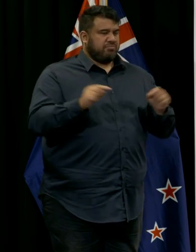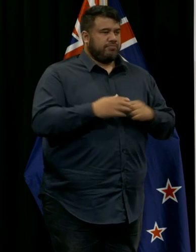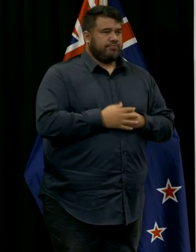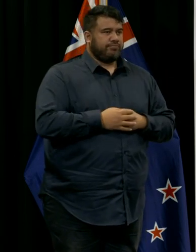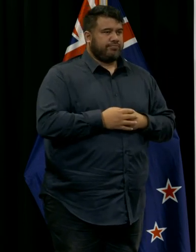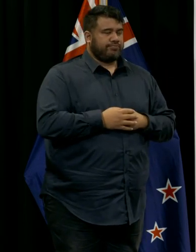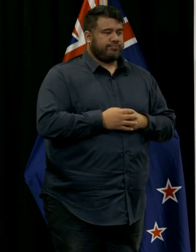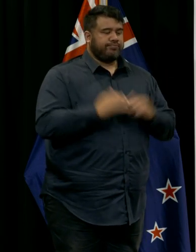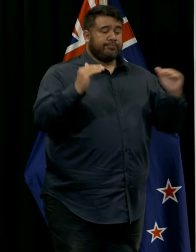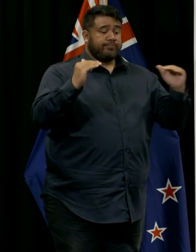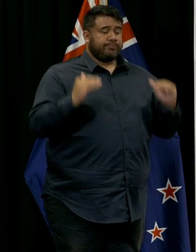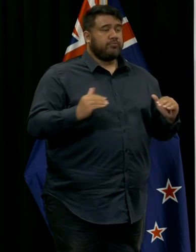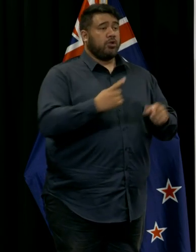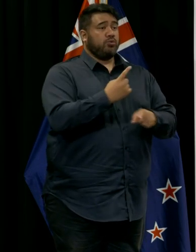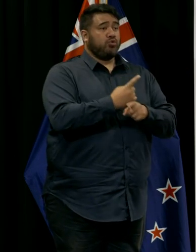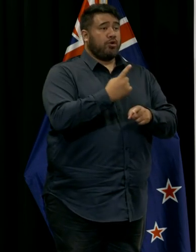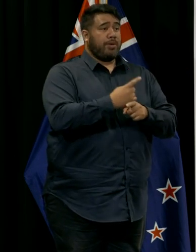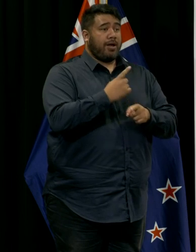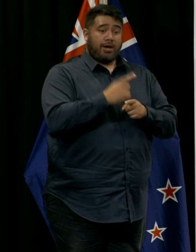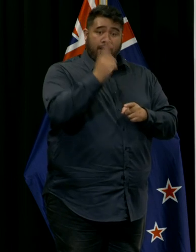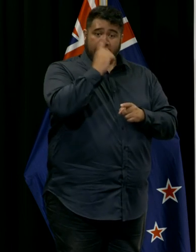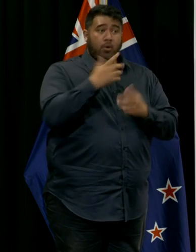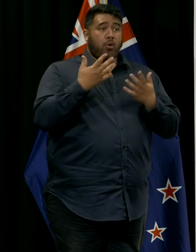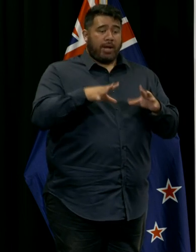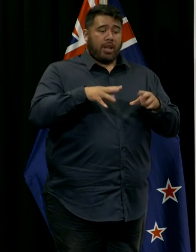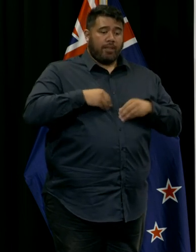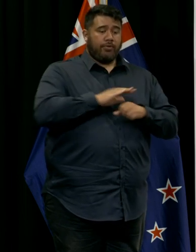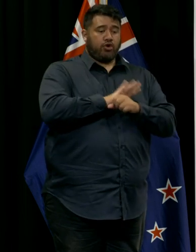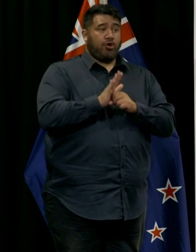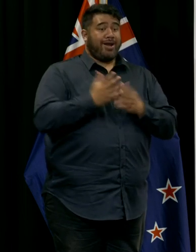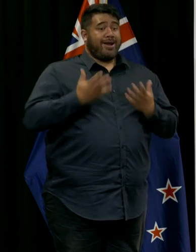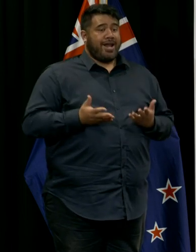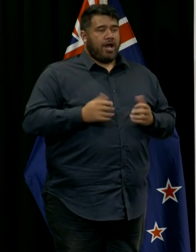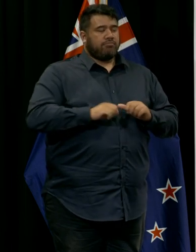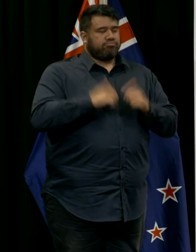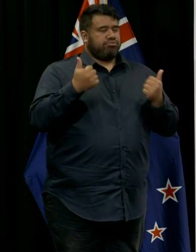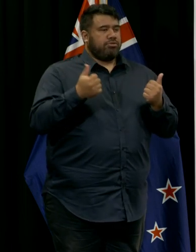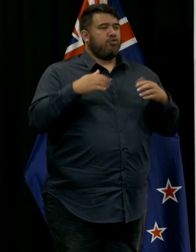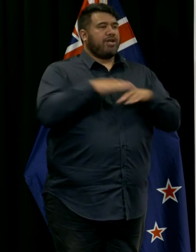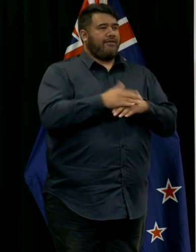are 27 individuals that we can confirm have recovered from COVID-19 infection.